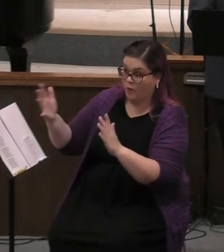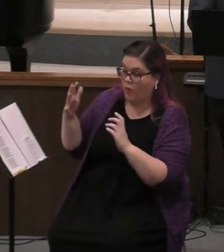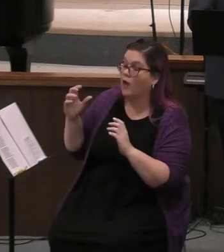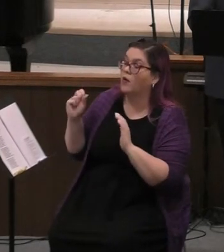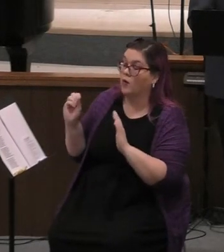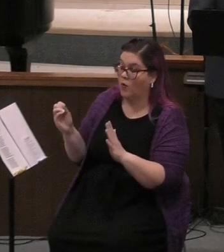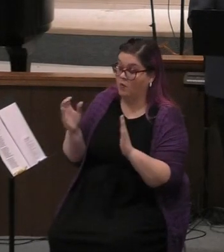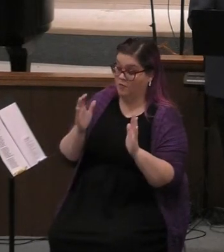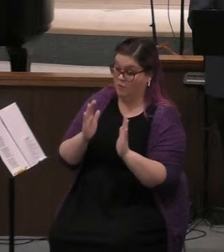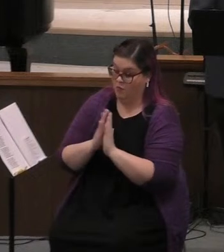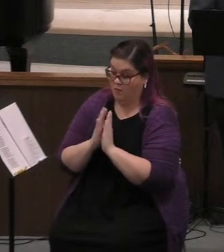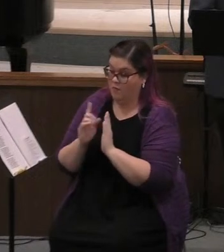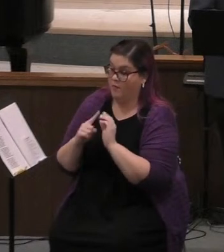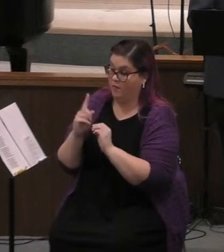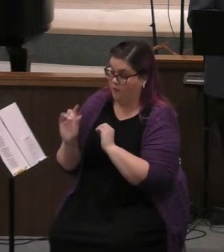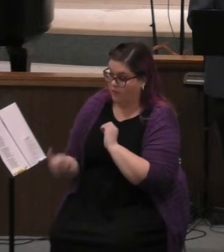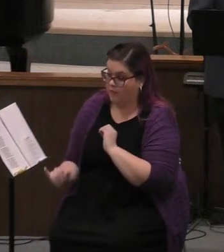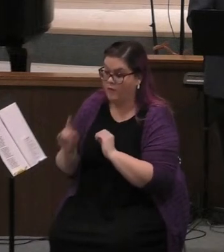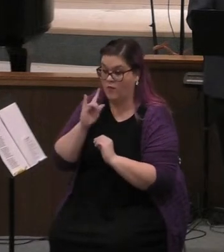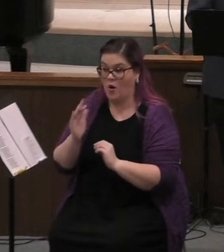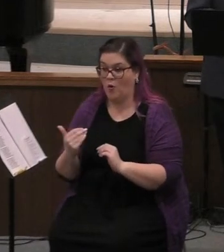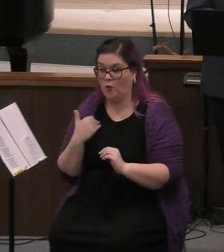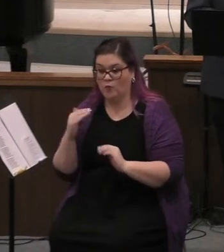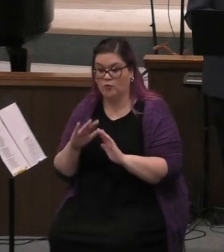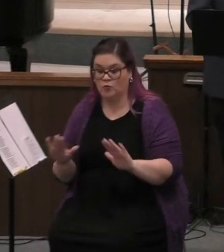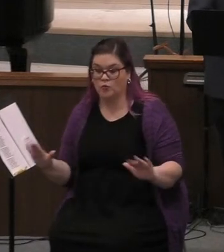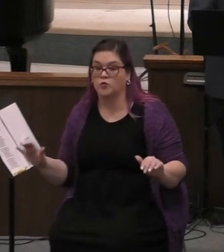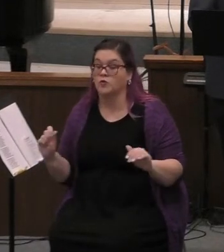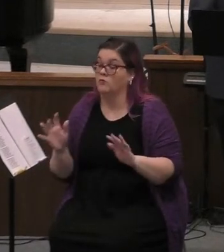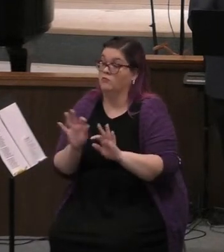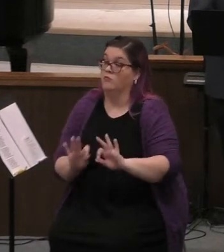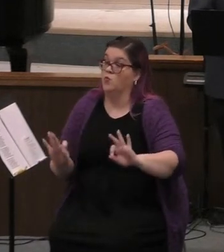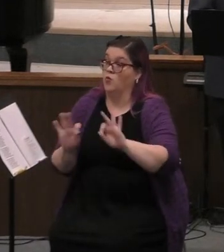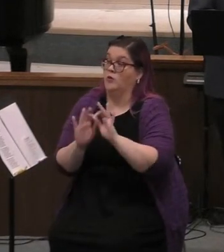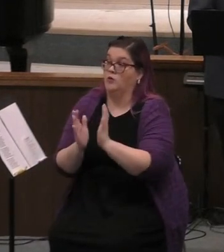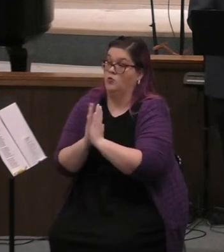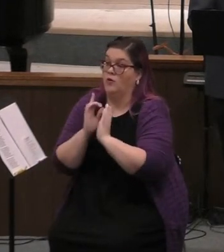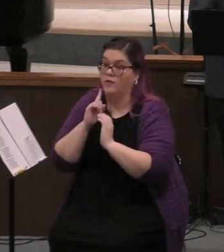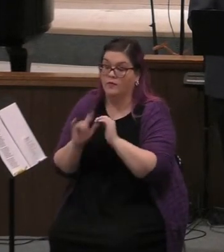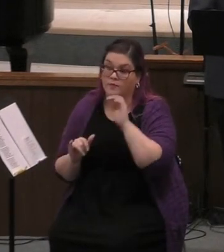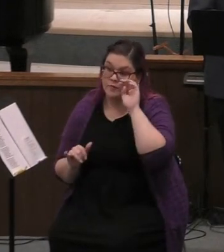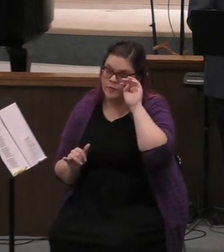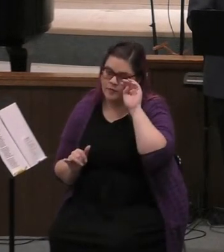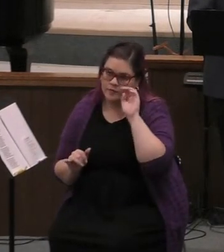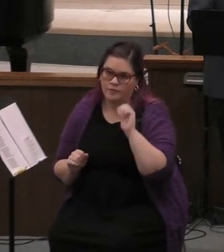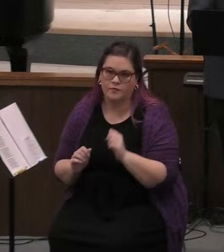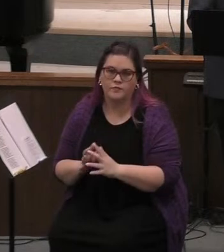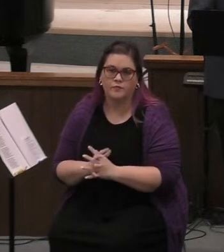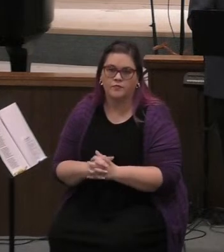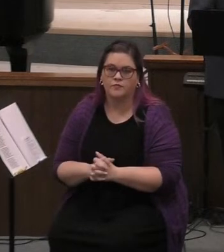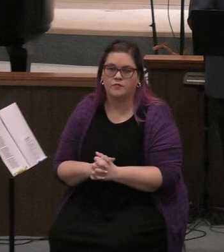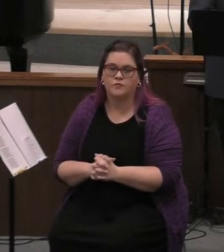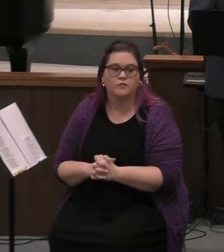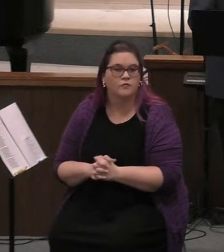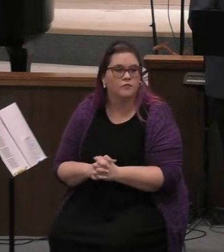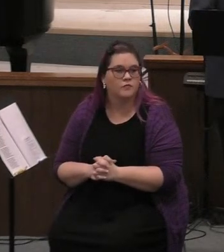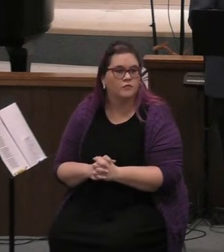alongside us and with our youth and children and stuff. So very important to be going to the prayer in that.